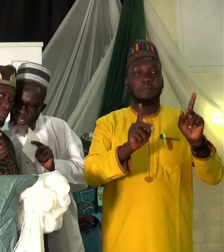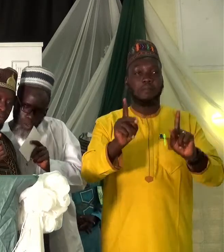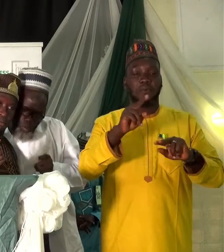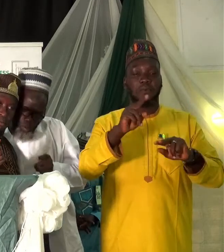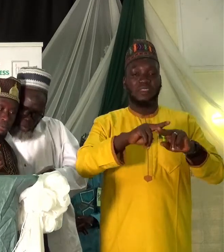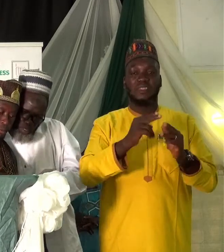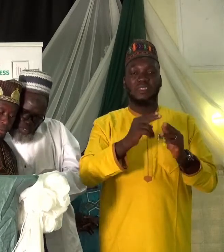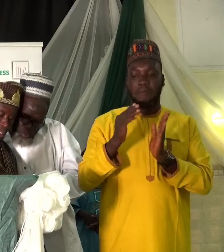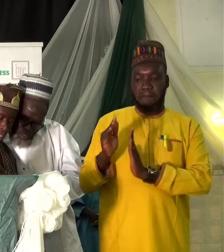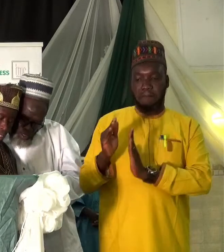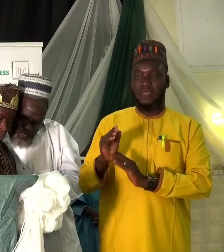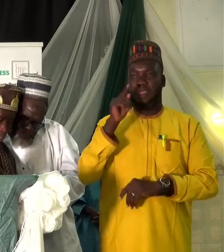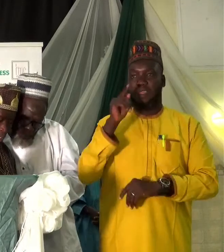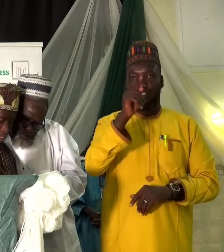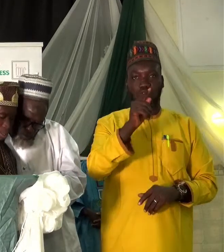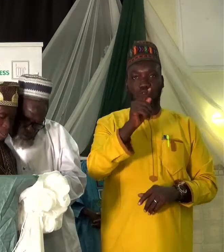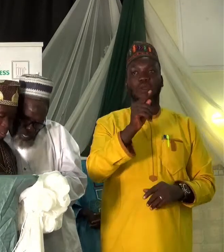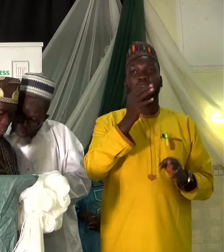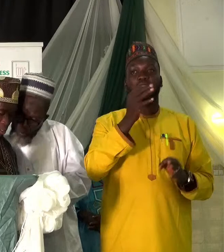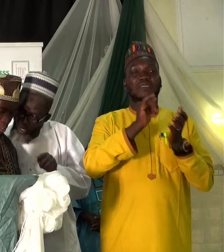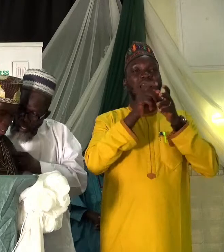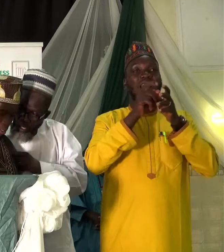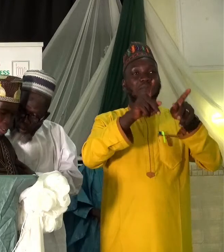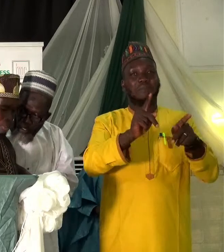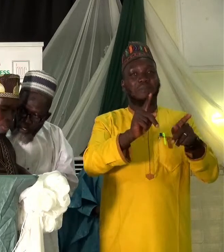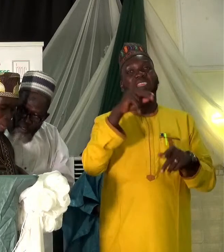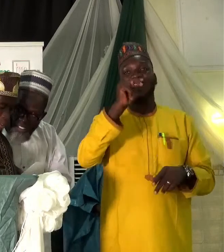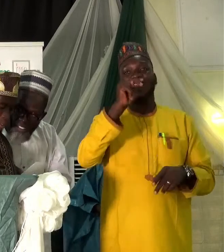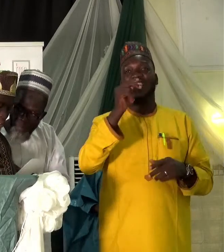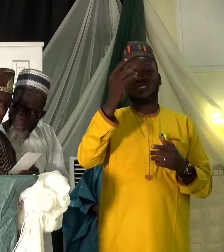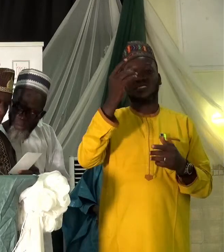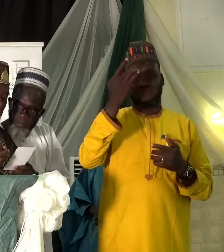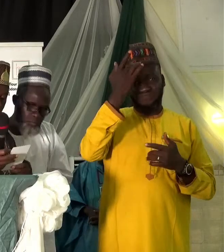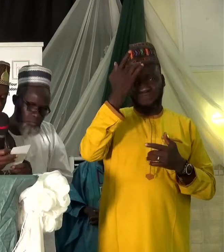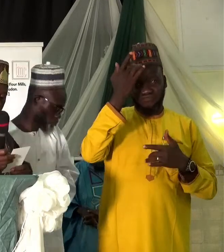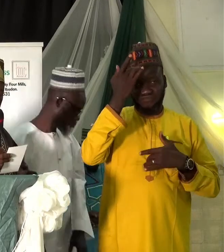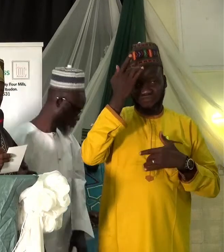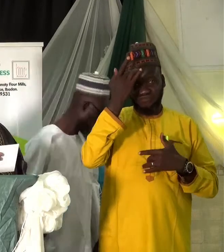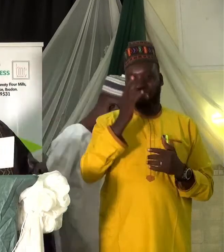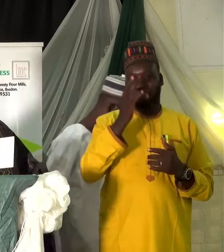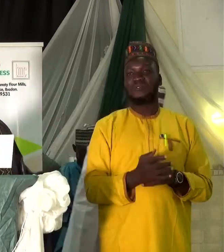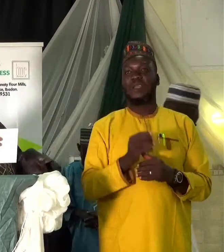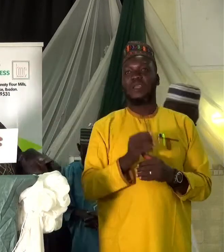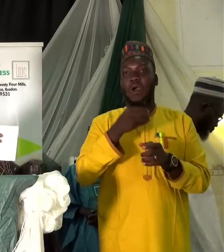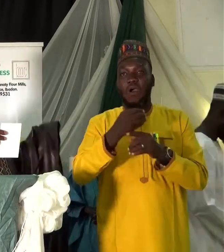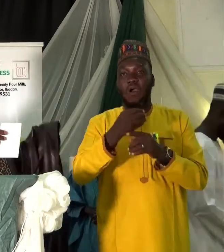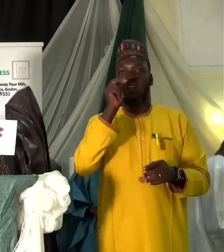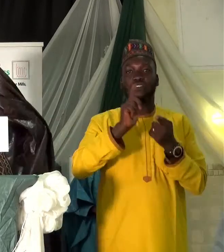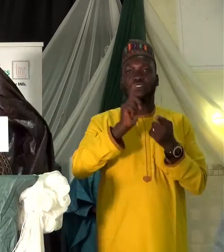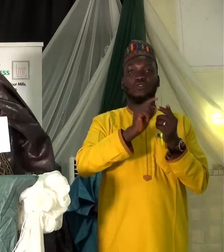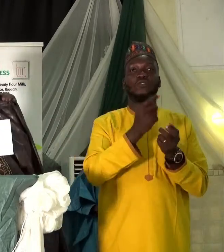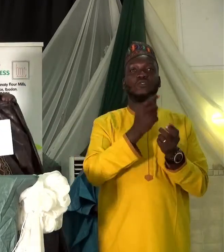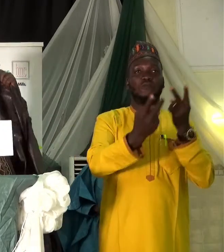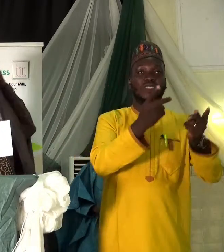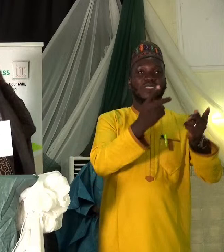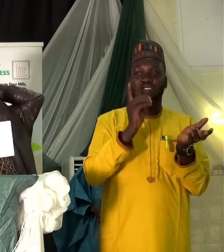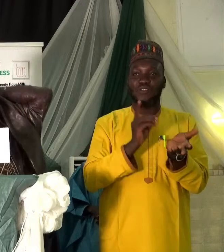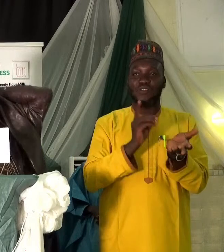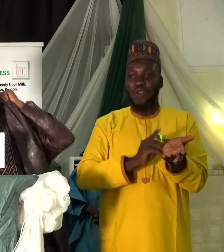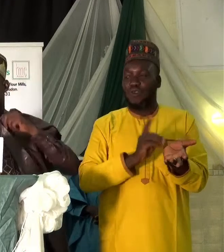bo eni yen ni di doctor je ka mo ta le refer eni si doctor o se se ko je pe mo ya emu rerun abi nkan kan de ni